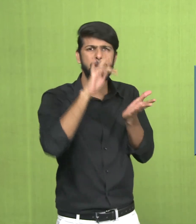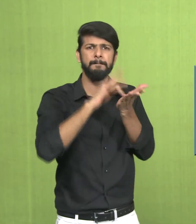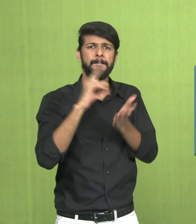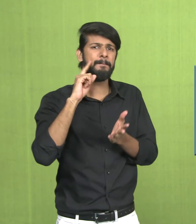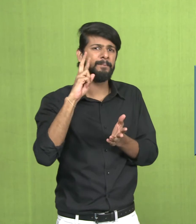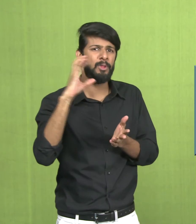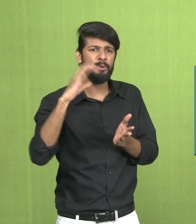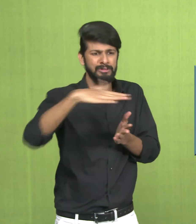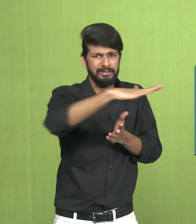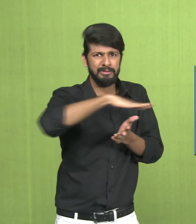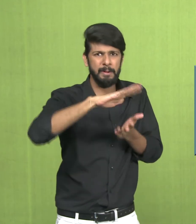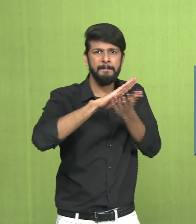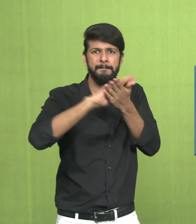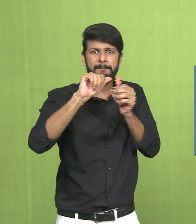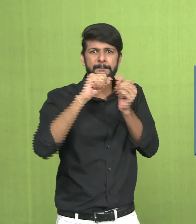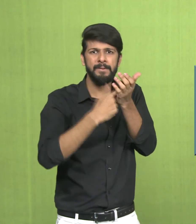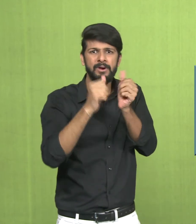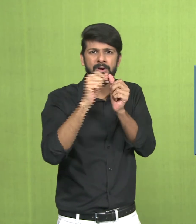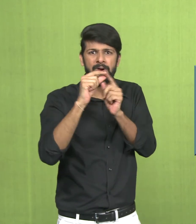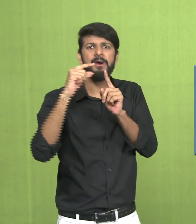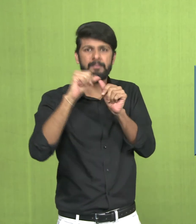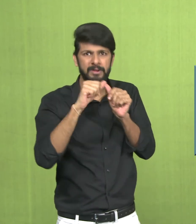most probably a person from the British